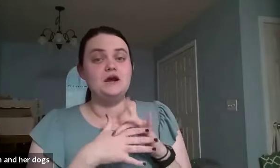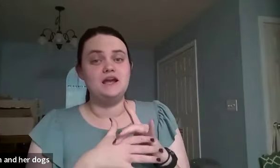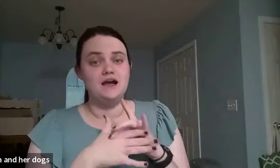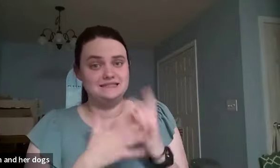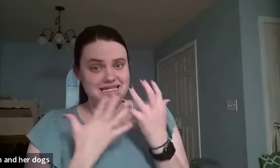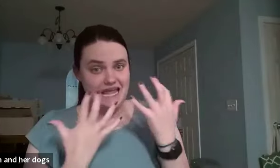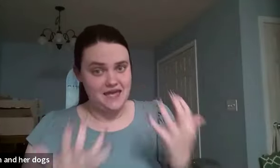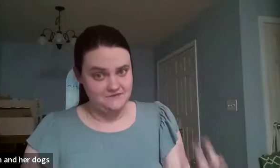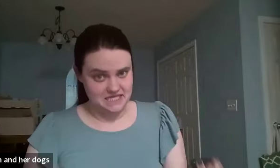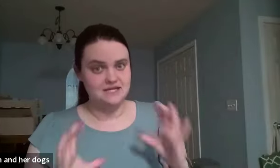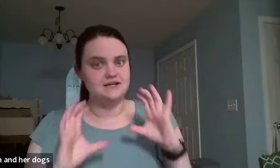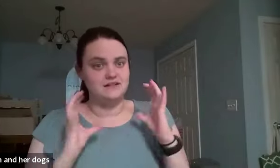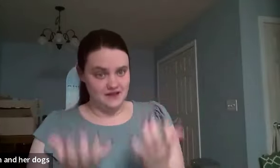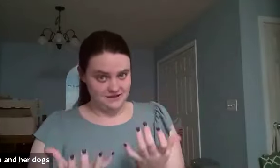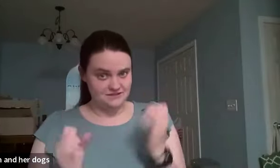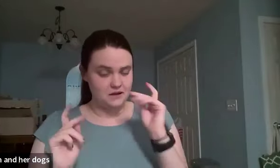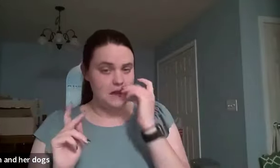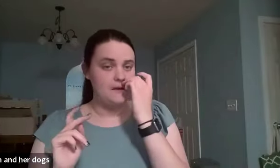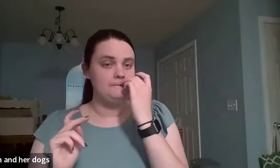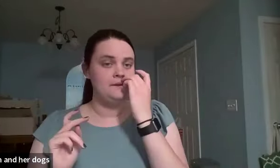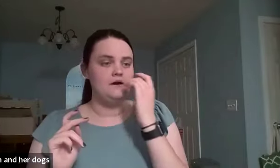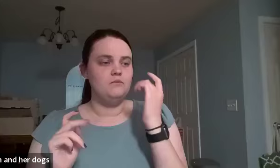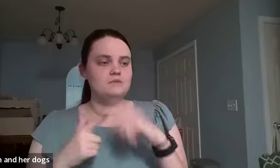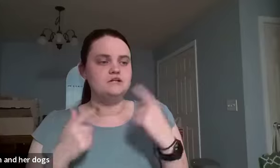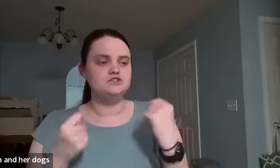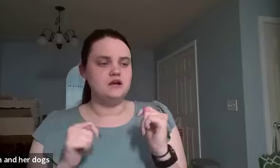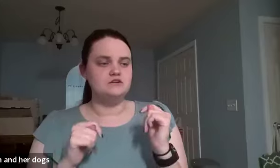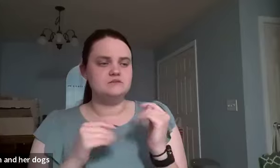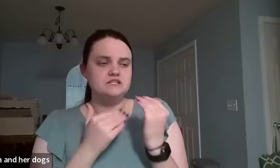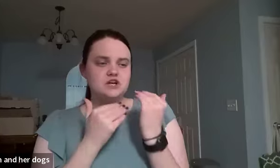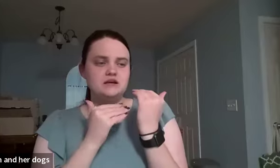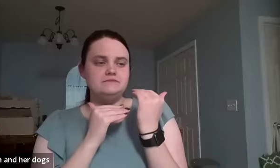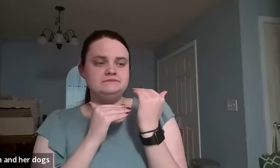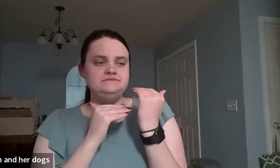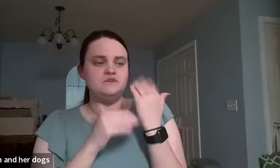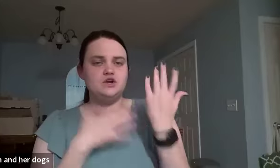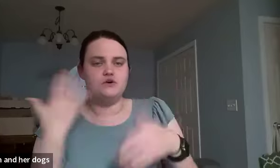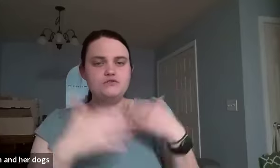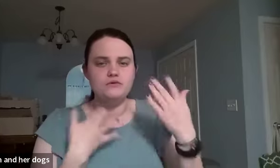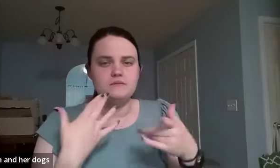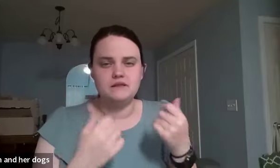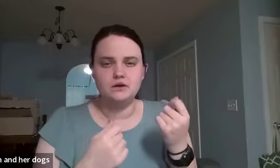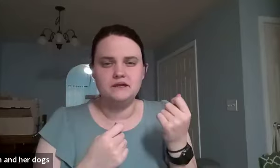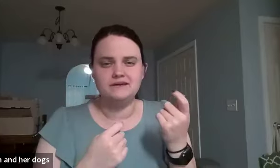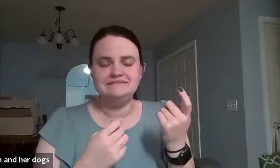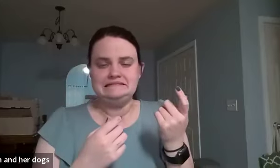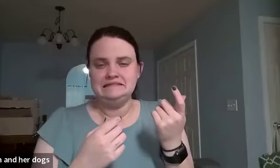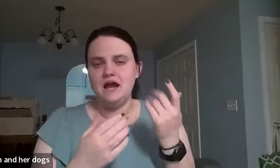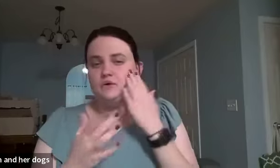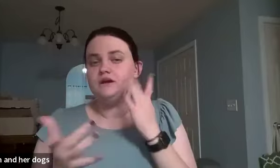very content heavy class, okay? What I'm going to try to do is I'm going to try to go through them a little bit. I know we